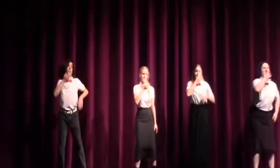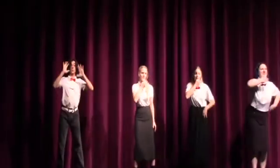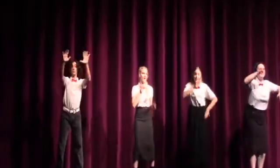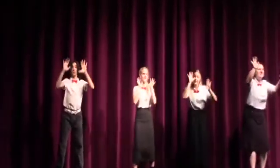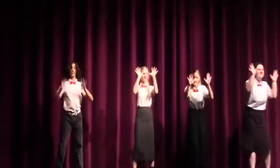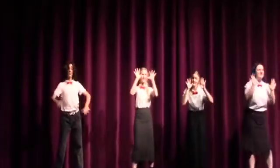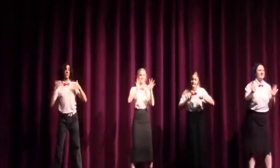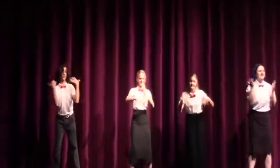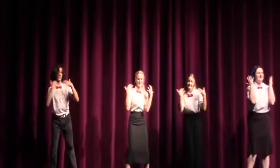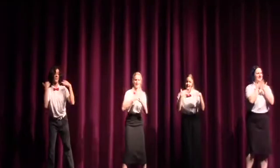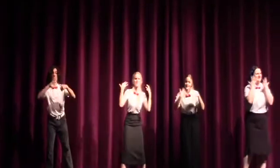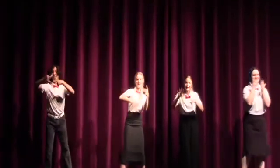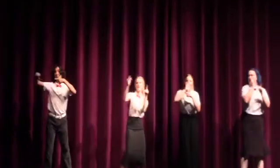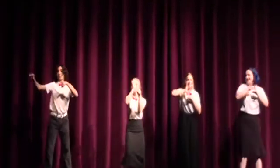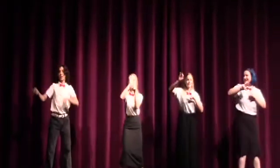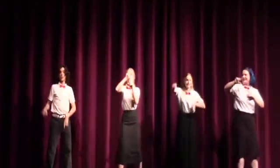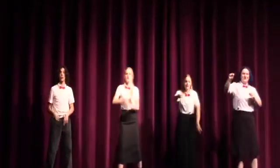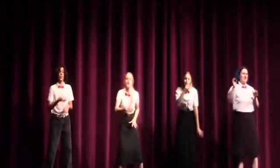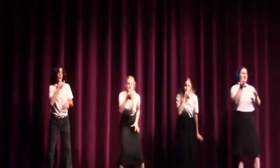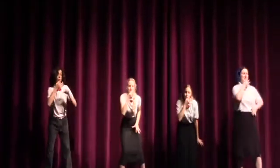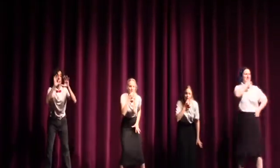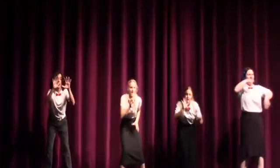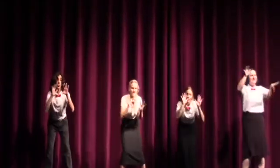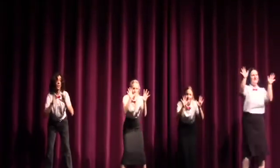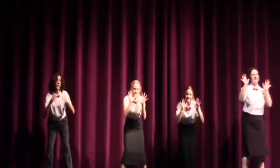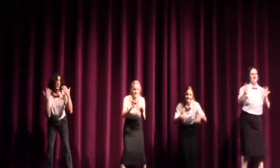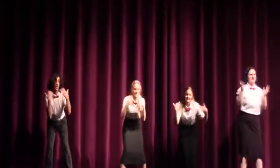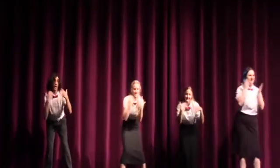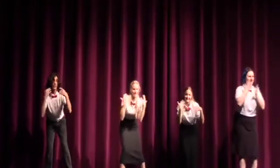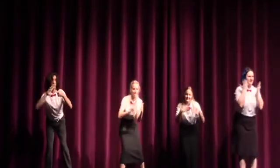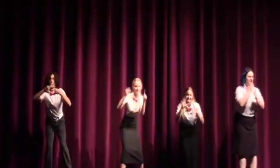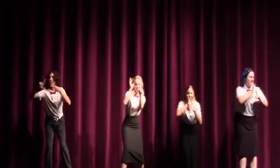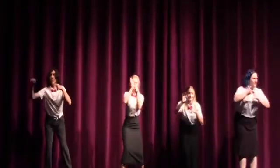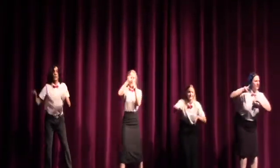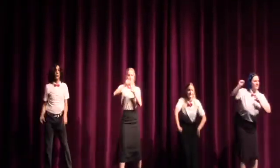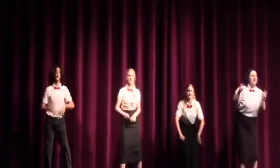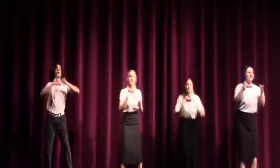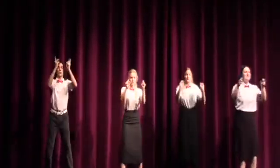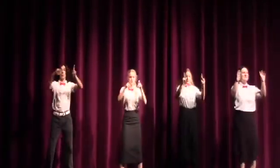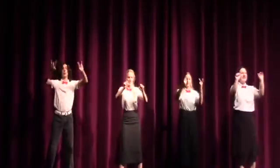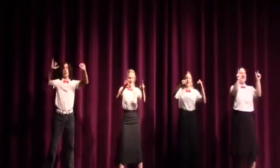Supercalifragilisticexpialidocious.